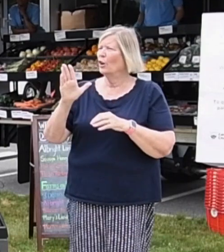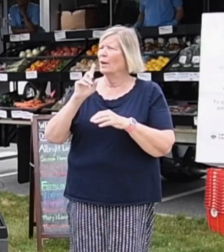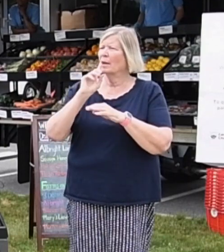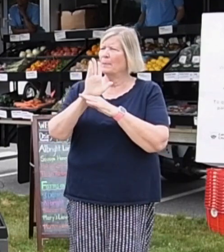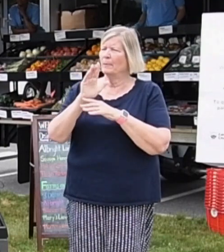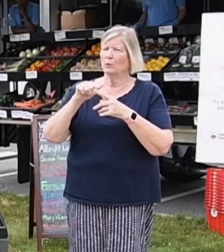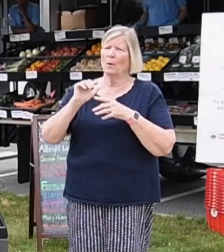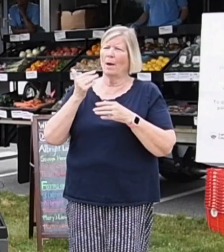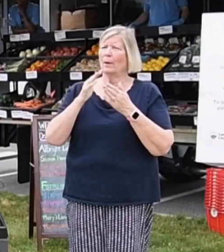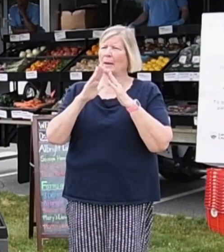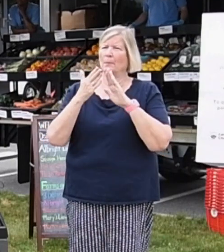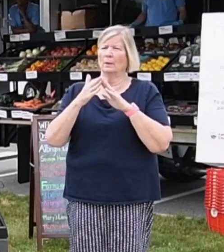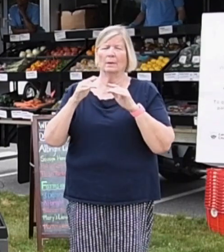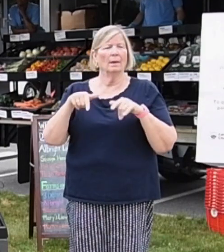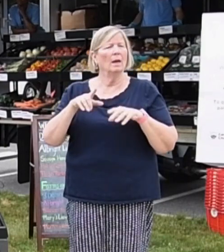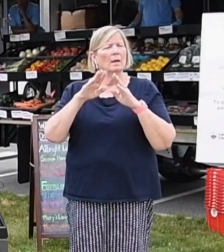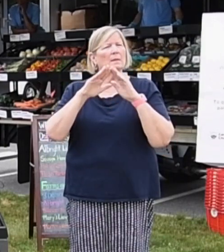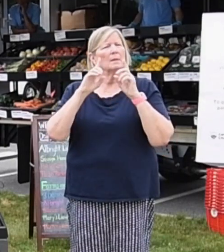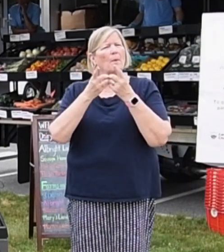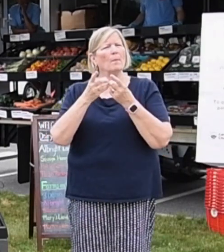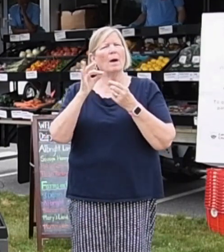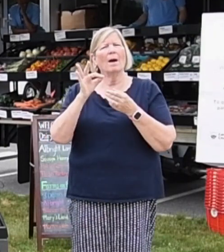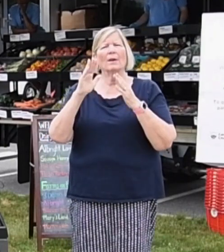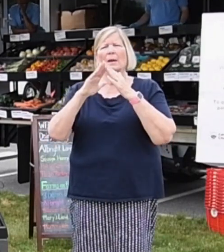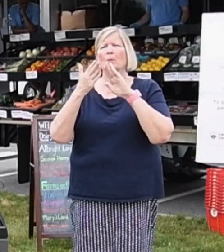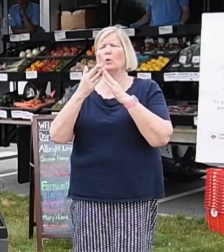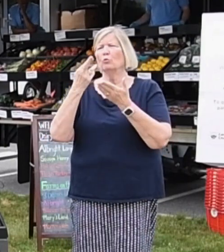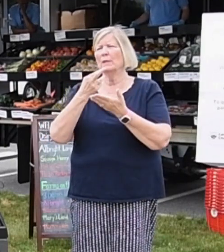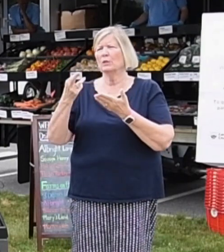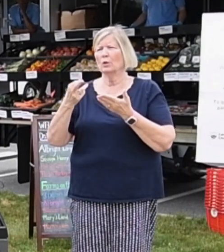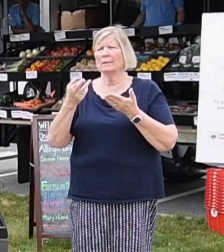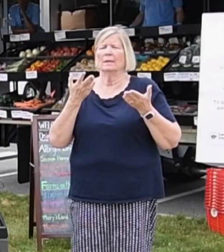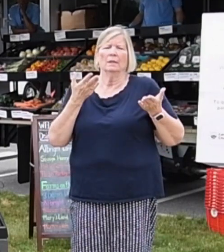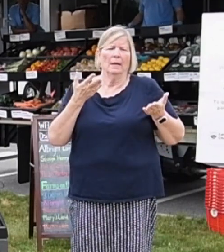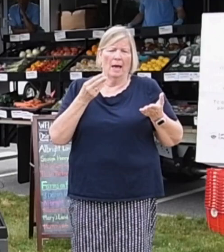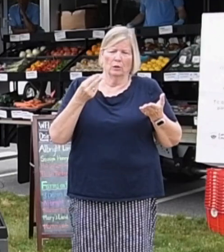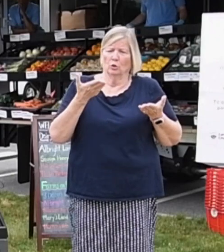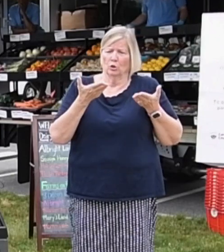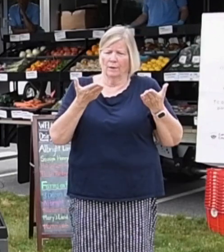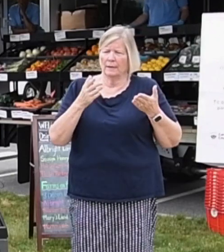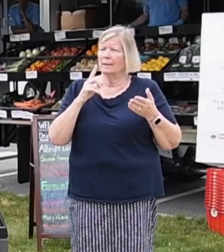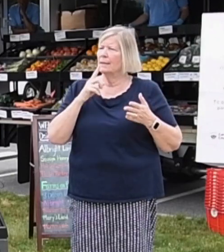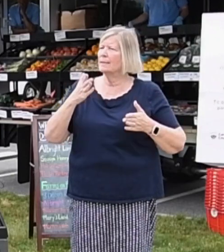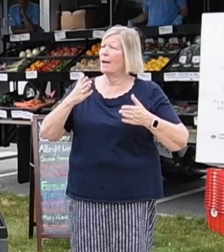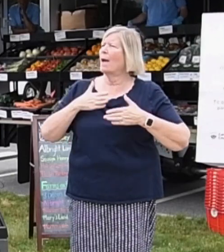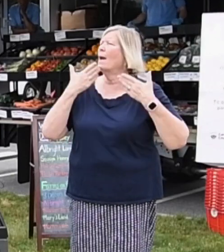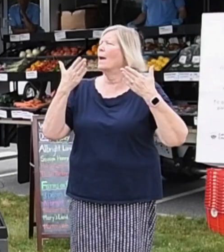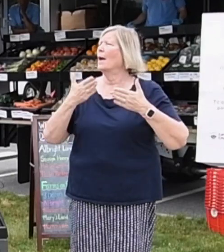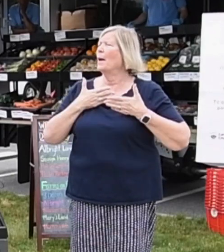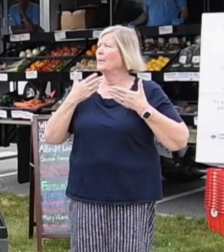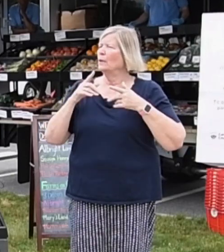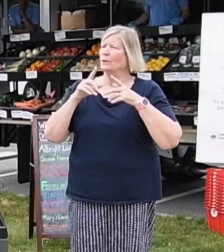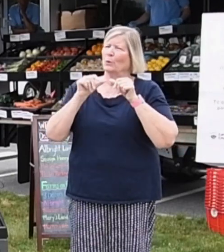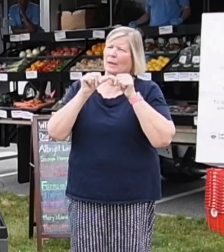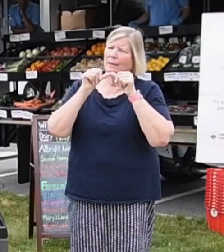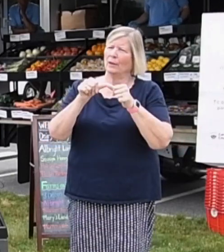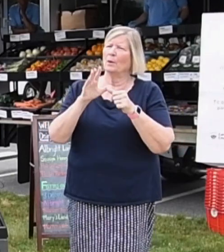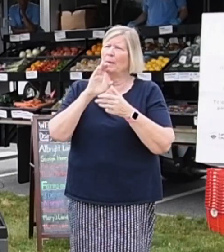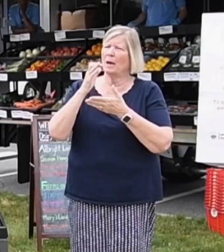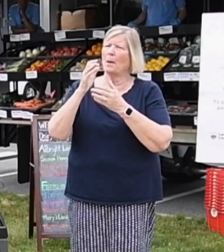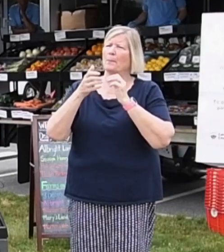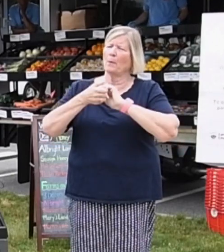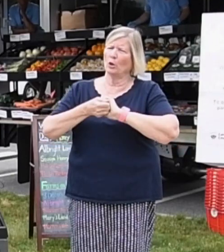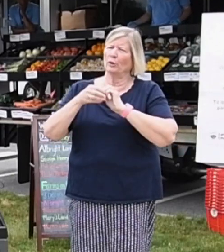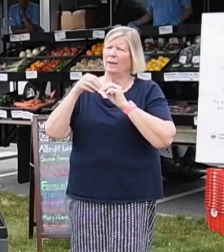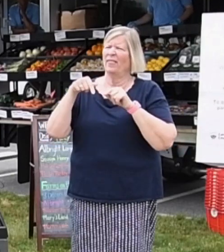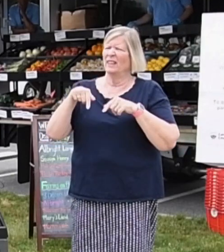our community. The Department of Community Resources and Services is happy to continue to be a partner